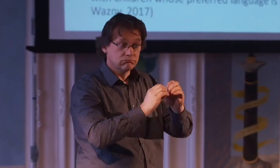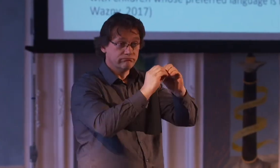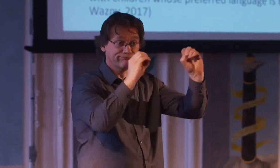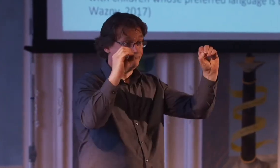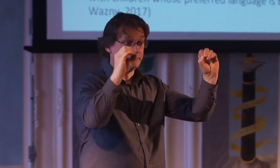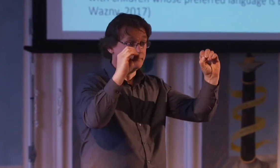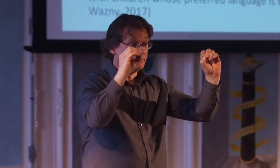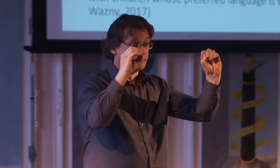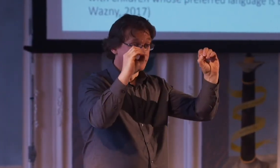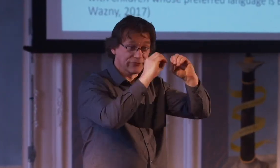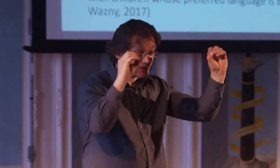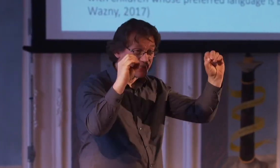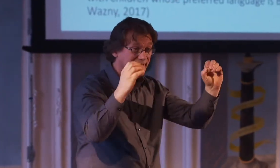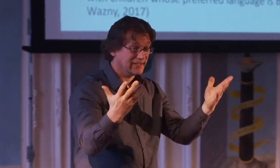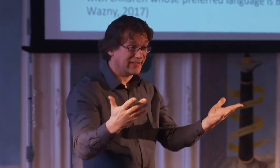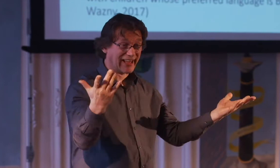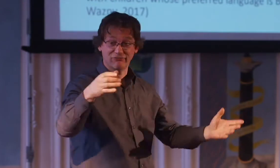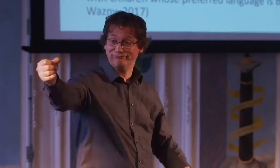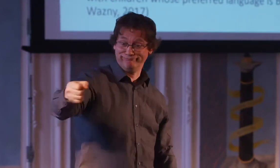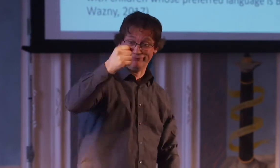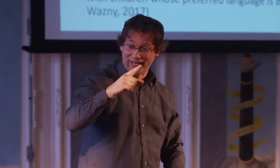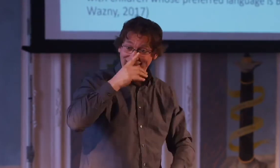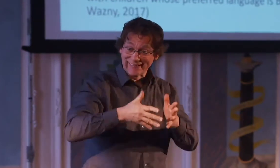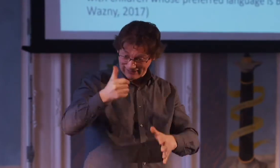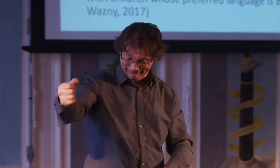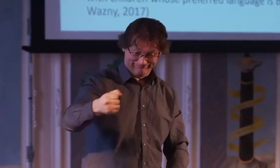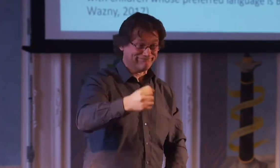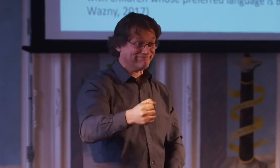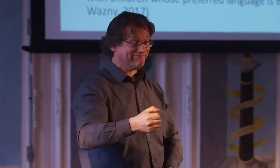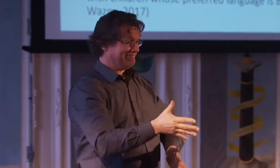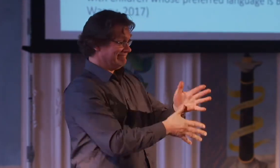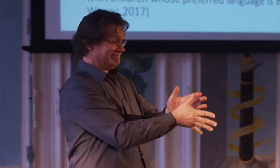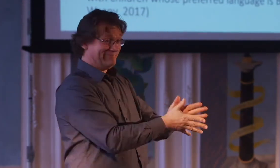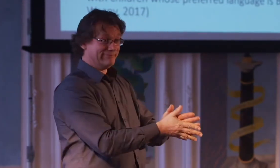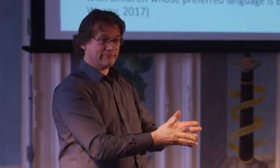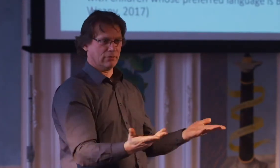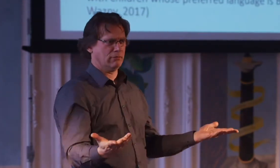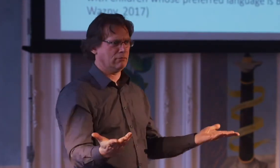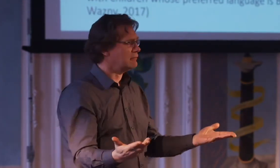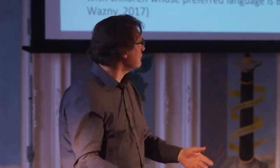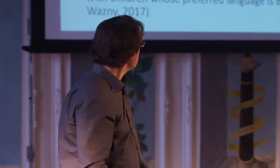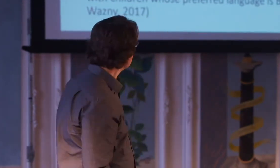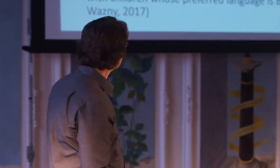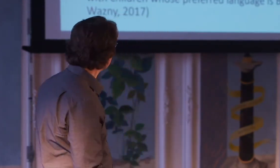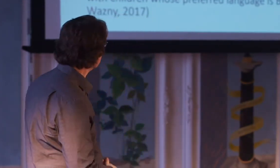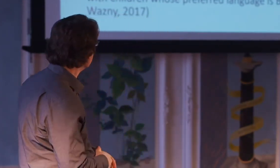minimum qualification set for the communication support workers who work with deaf children. It's simply seen to be enough that somebody can